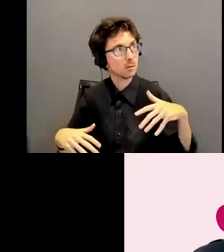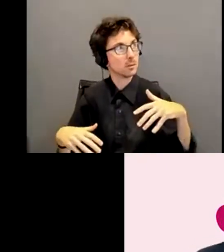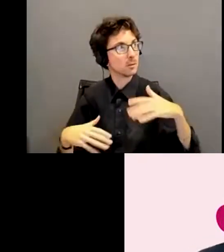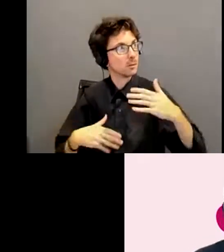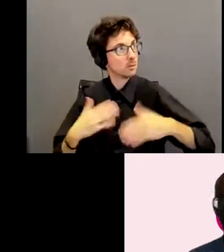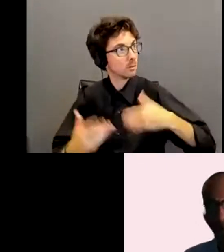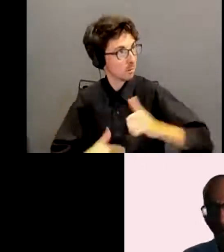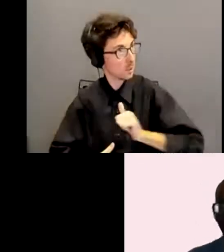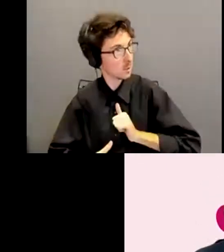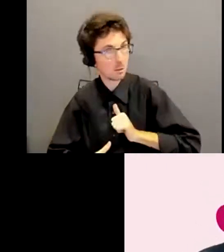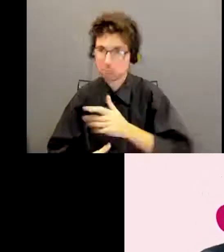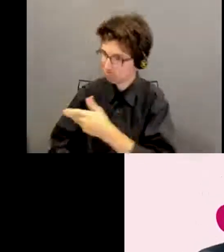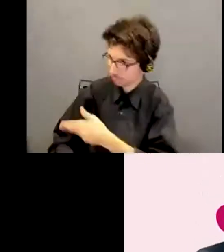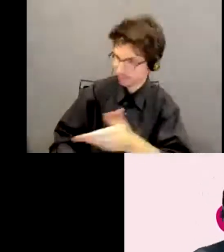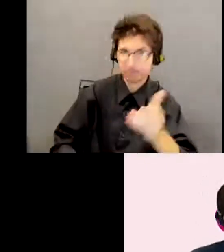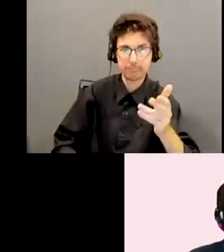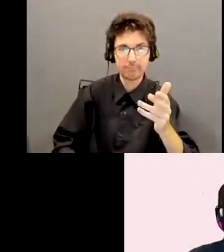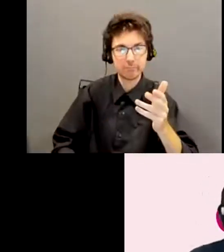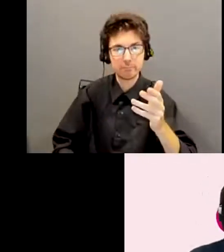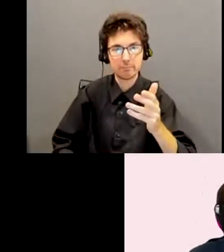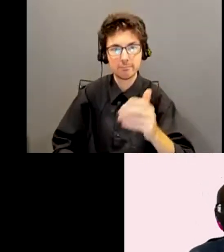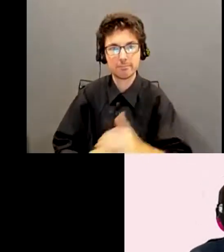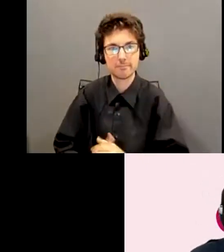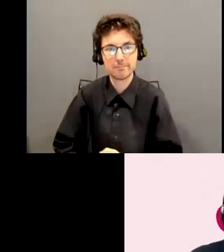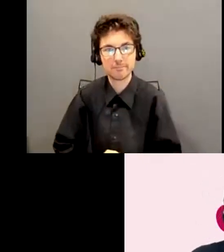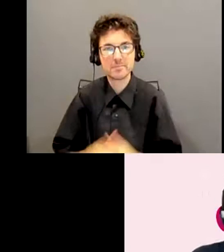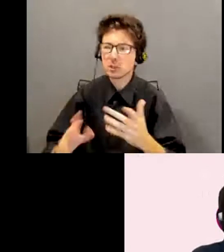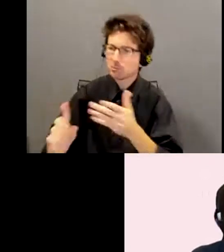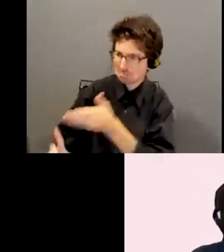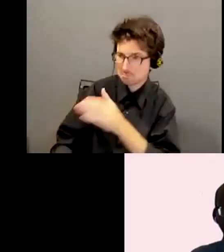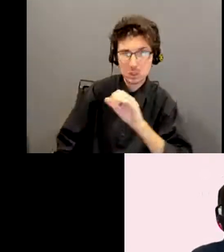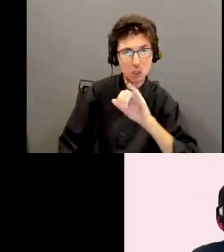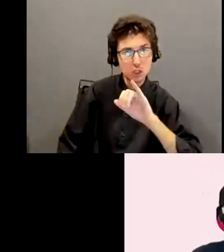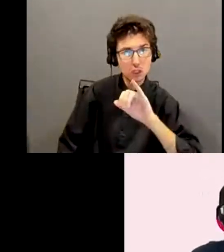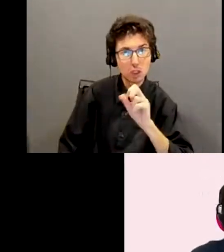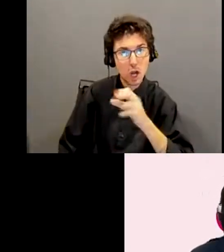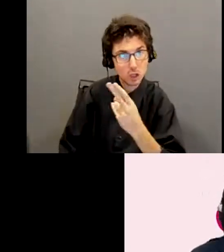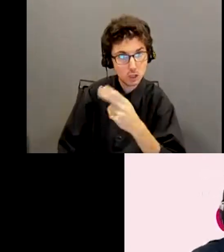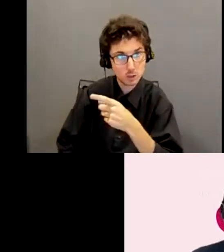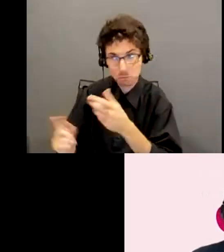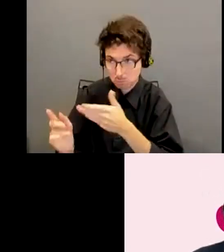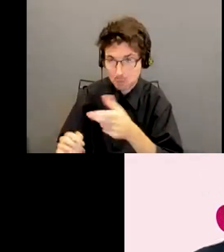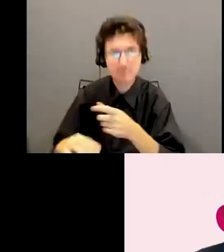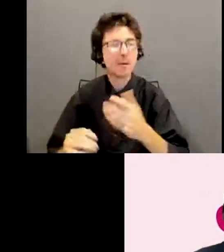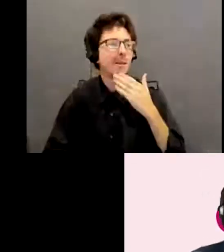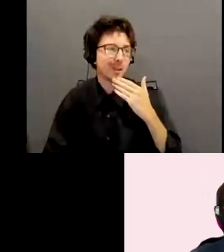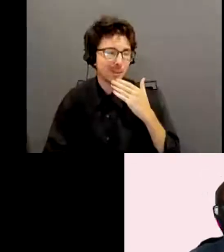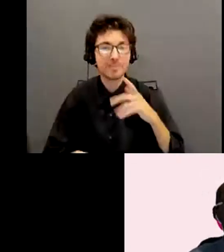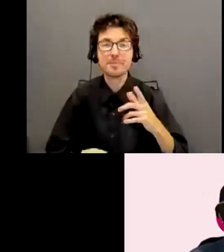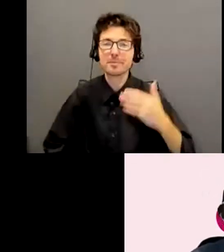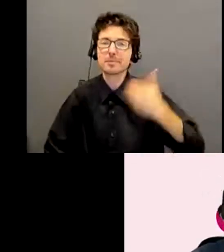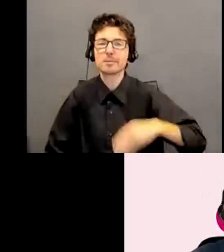Josh, the floor is yours. Thank you, Tome. Hi, everyone. My name is Josh. I am very excited